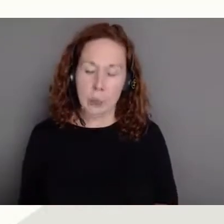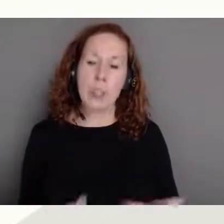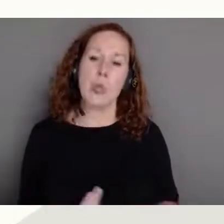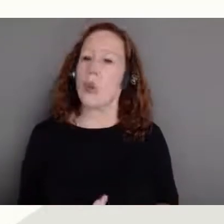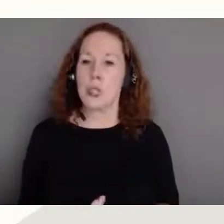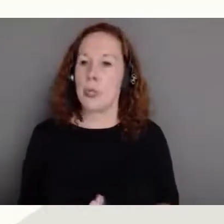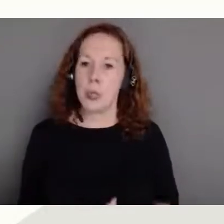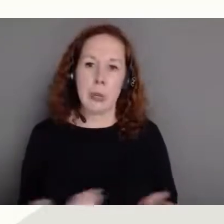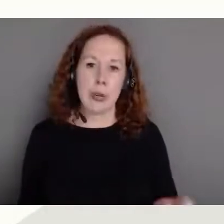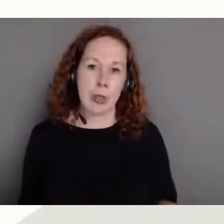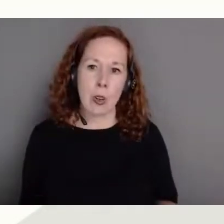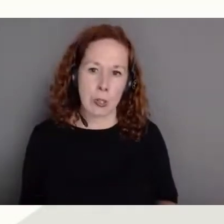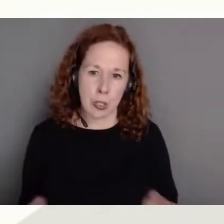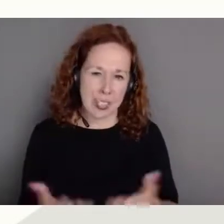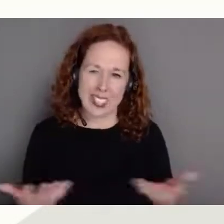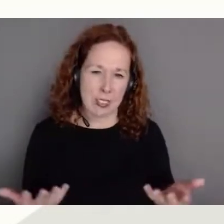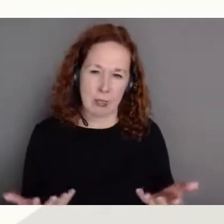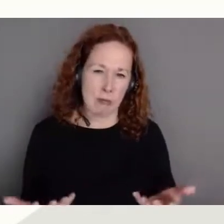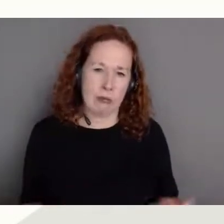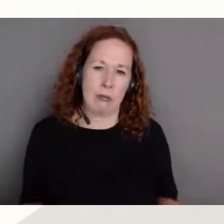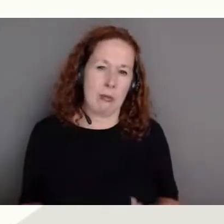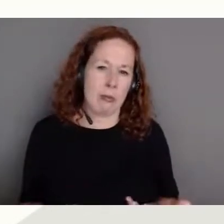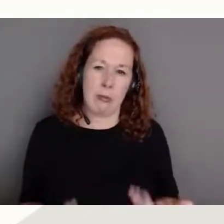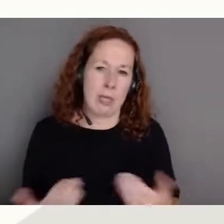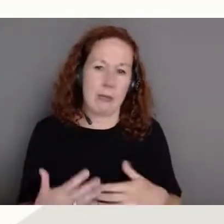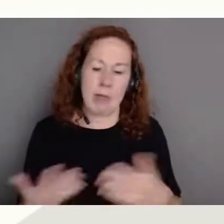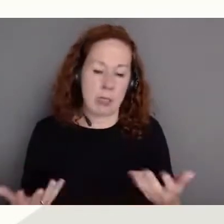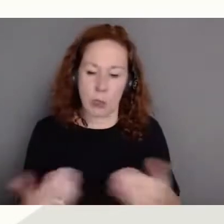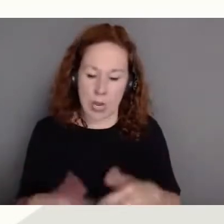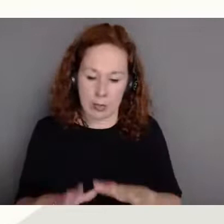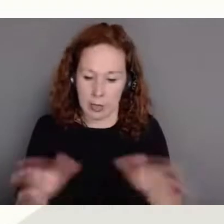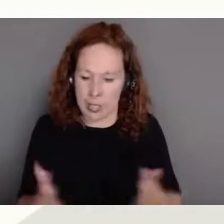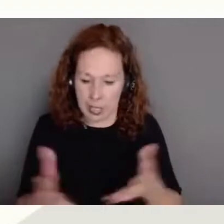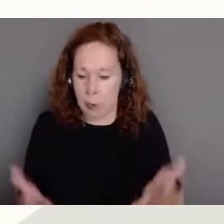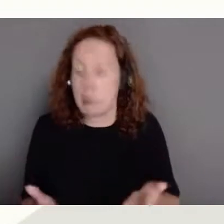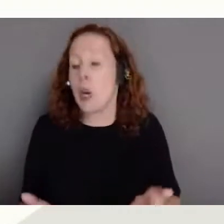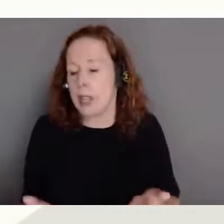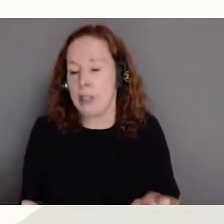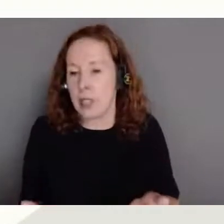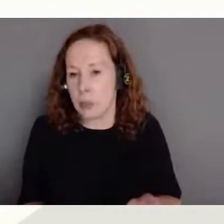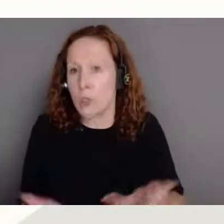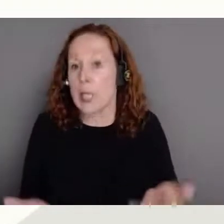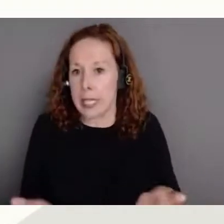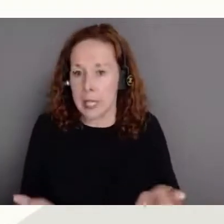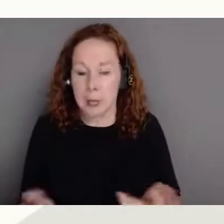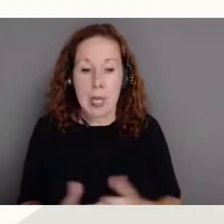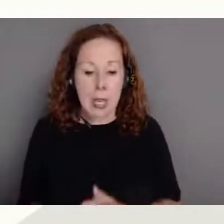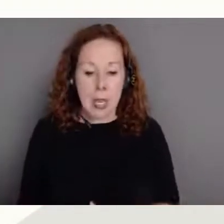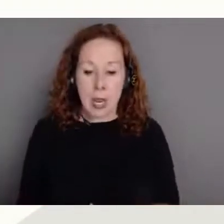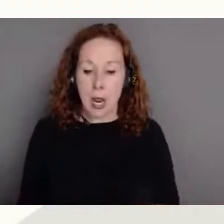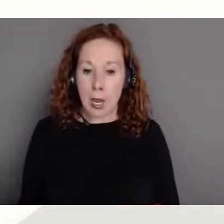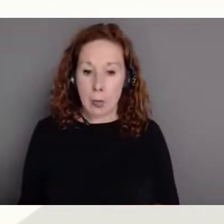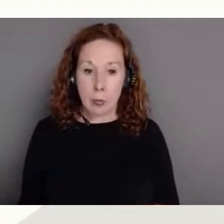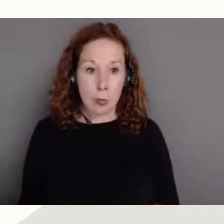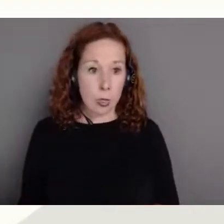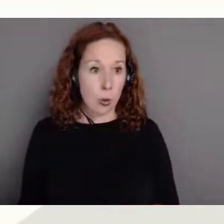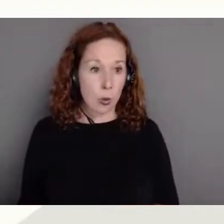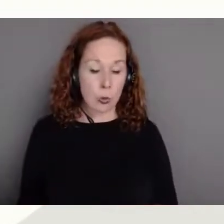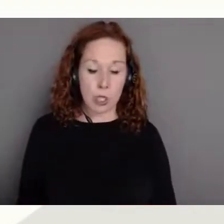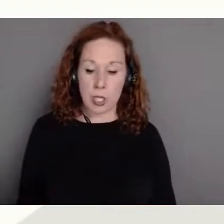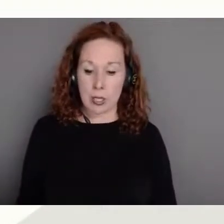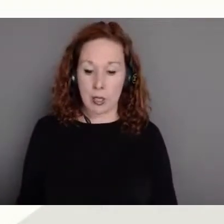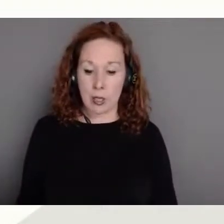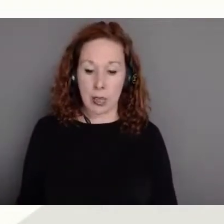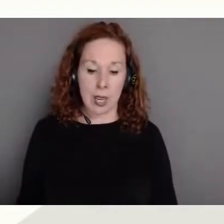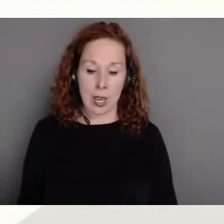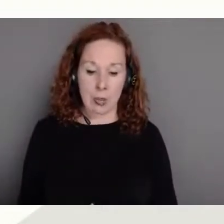the language you also learn about the culture. It's ingrained or it's a part of the Yeah. curriculum. Yeah.